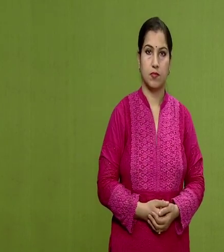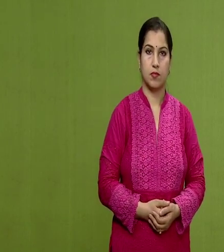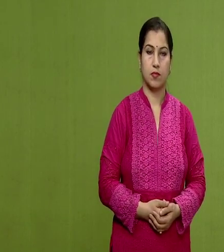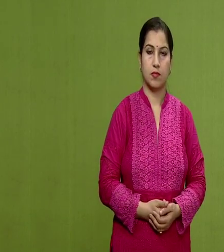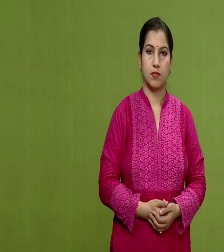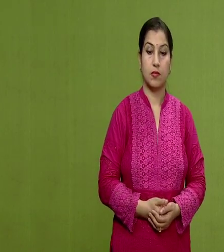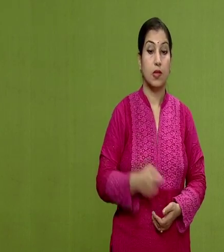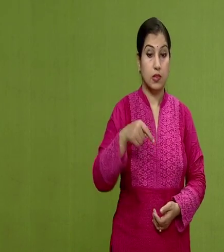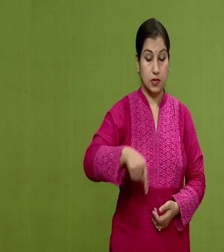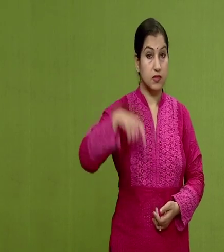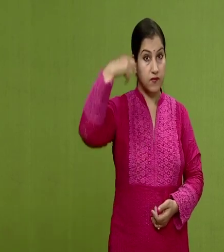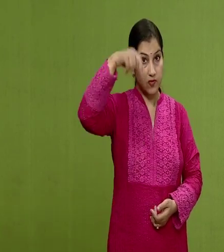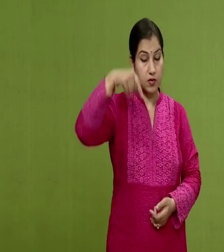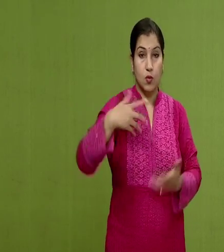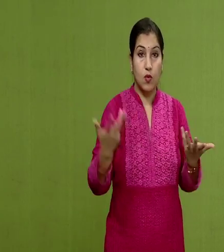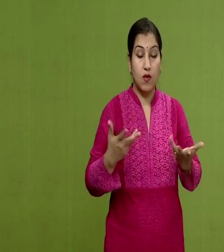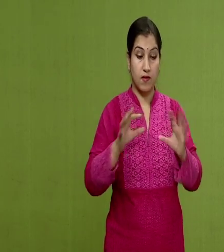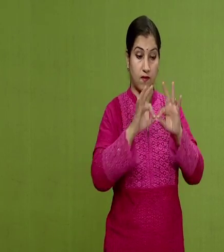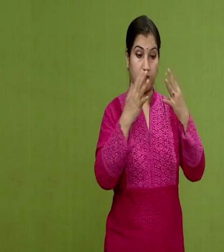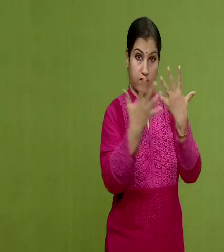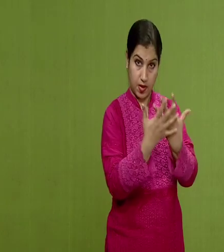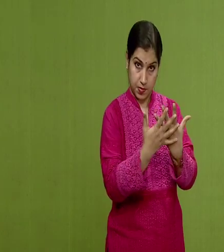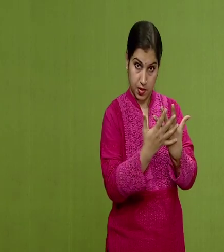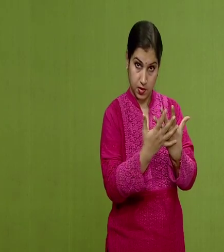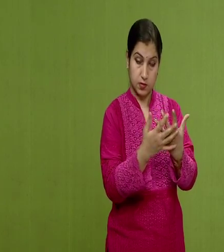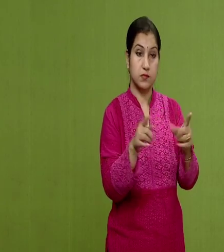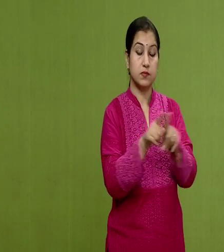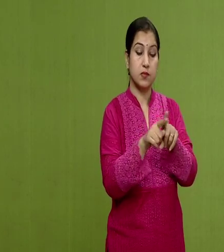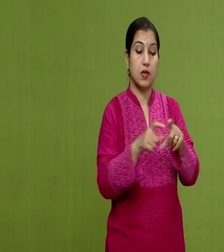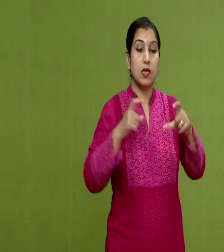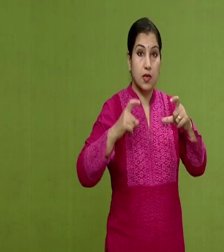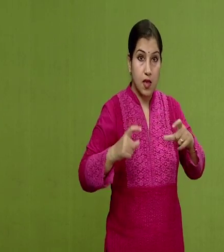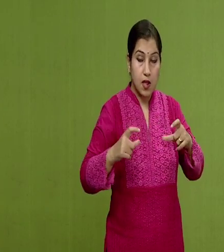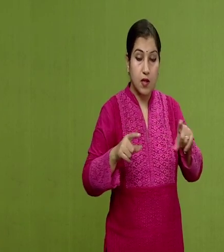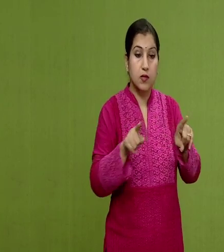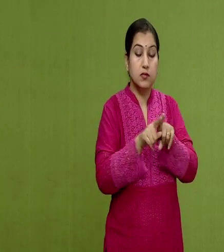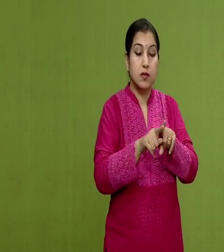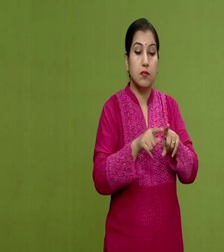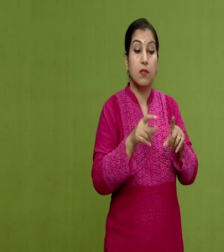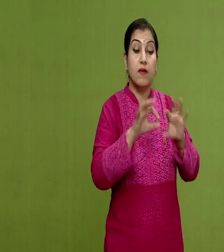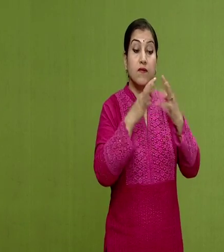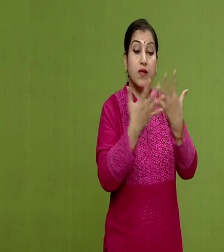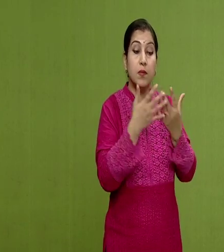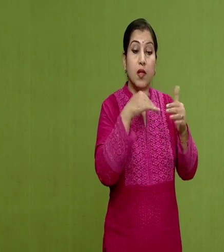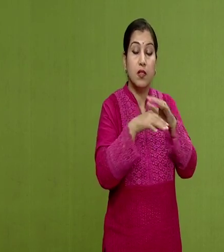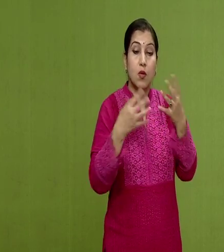This video is about family, the care and expectations from